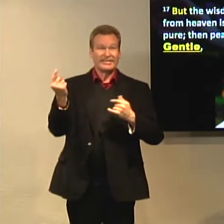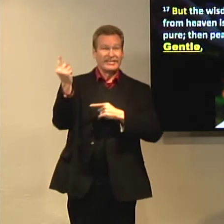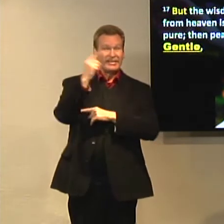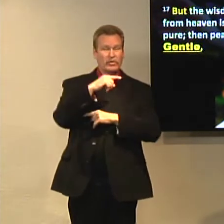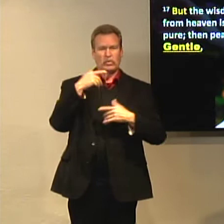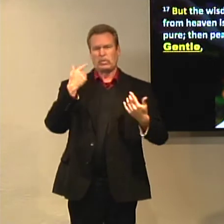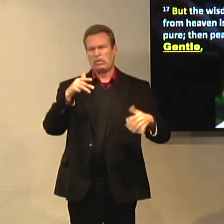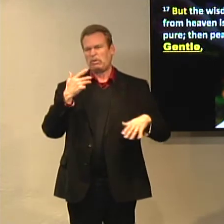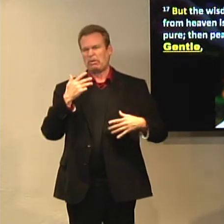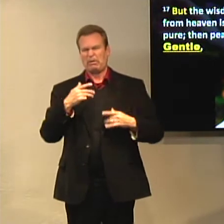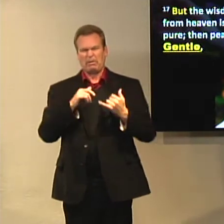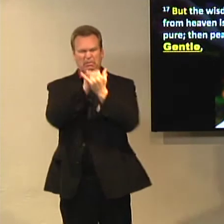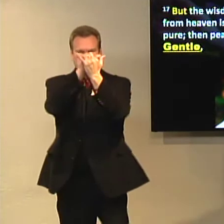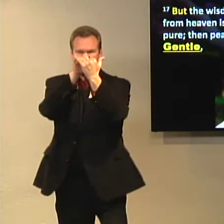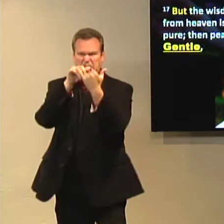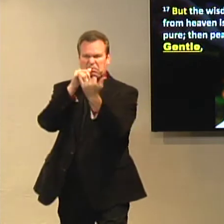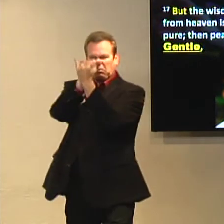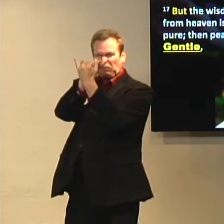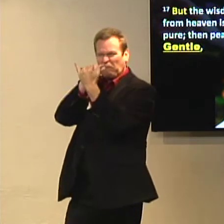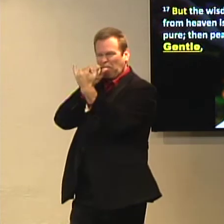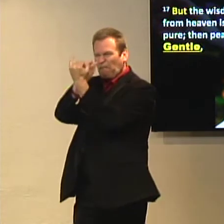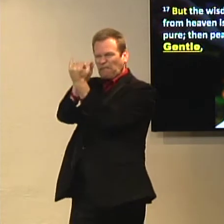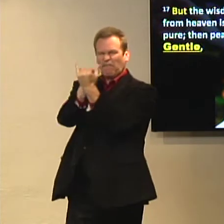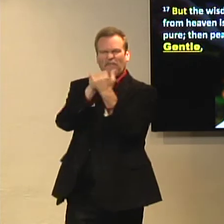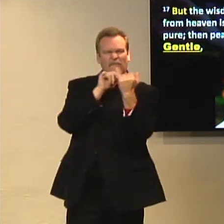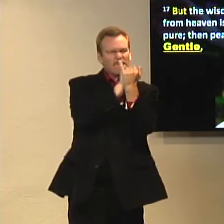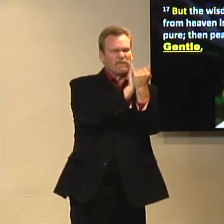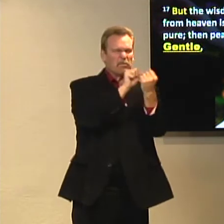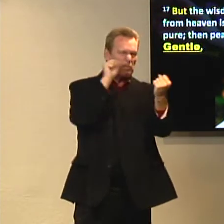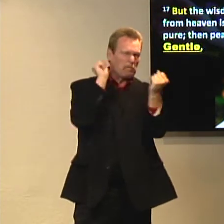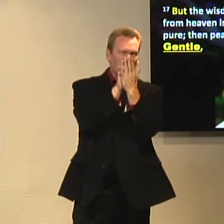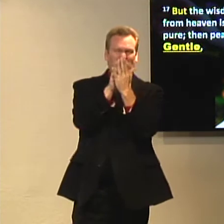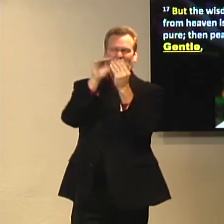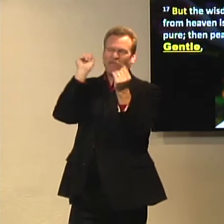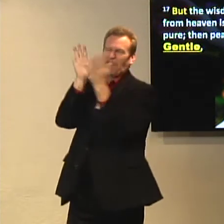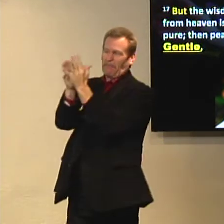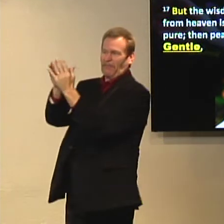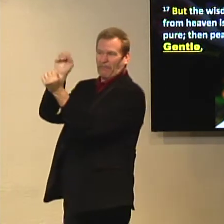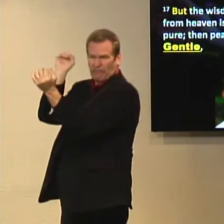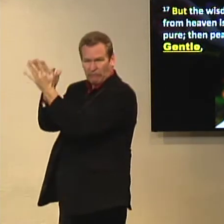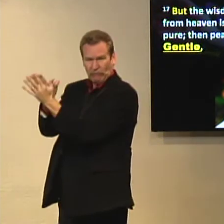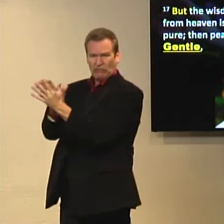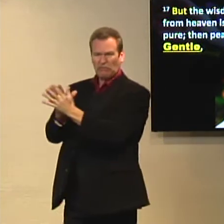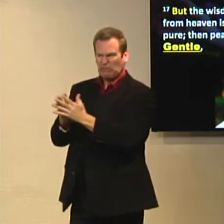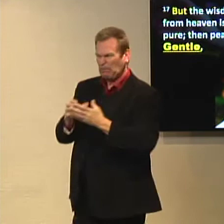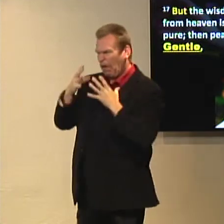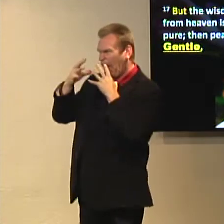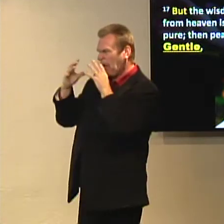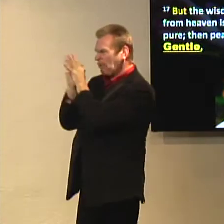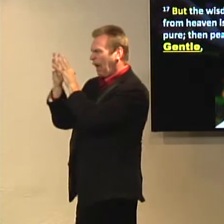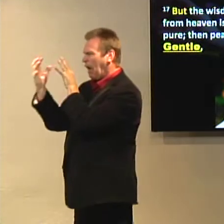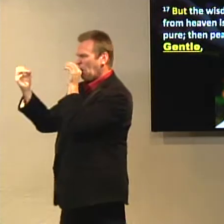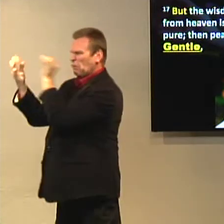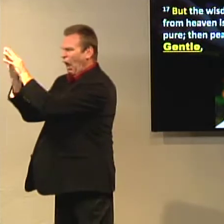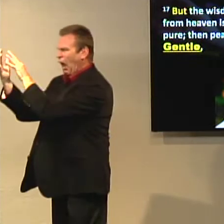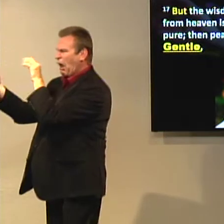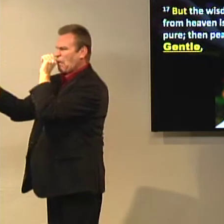People are accepting. Nowadays we see that, people are always in each other's faces. They're always confrontational. They're always having arguments.